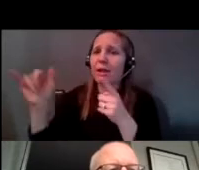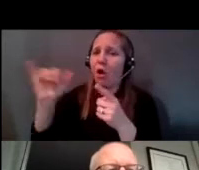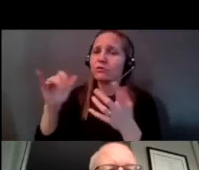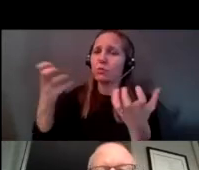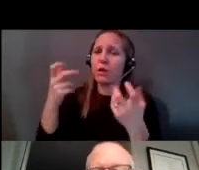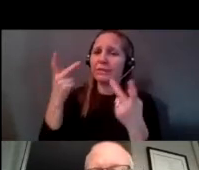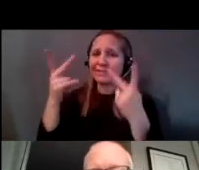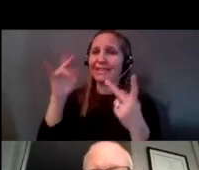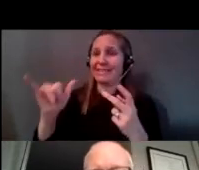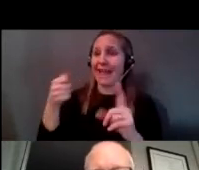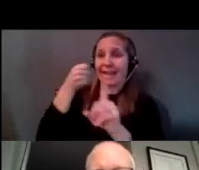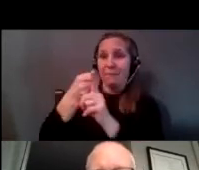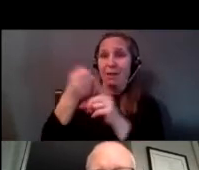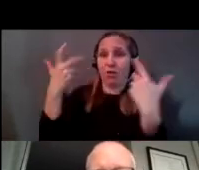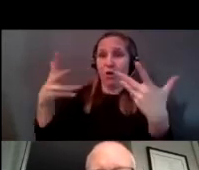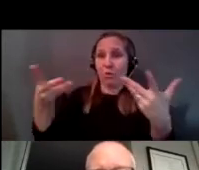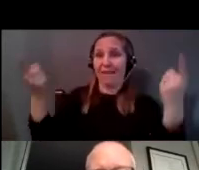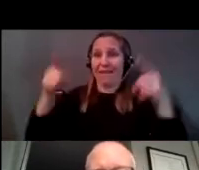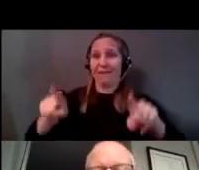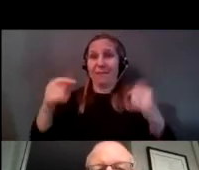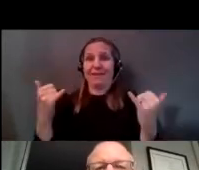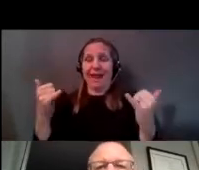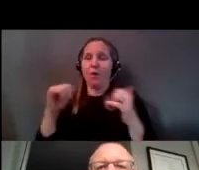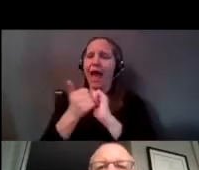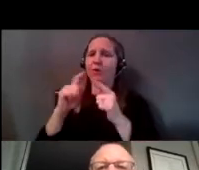that are already sort of baked into the climate emergency,